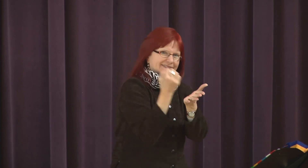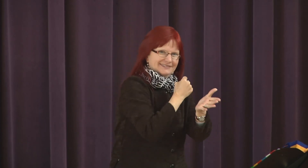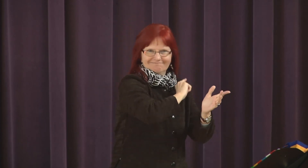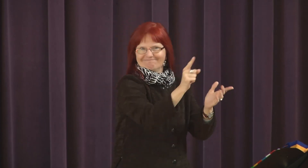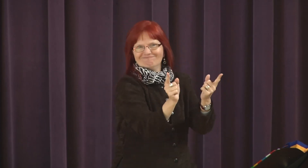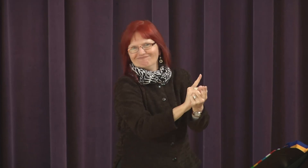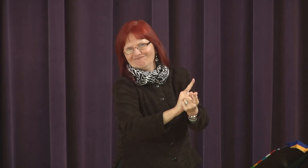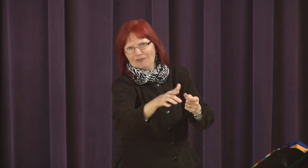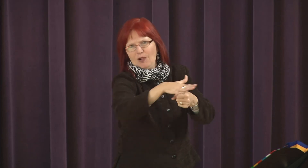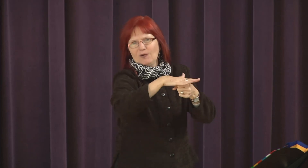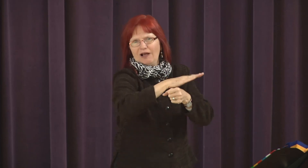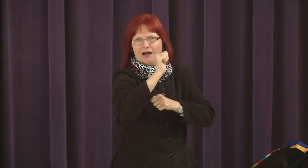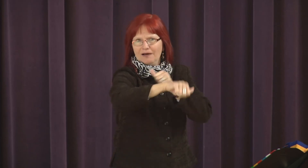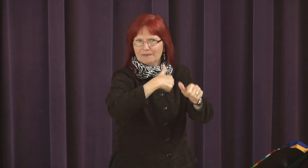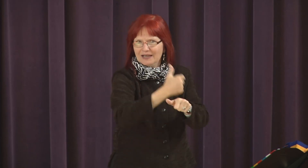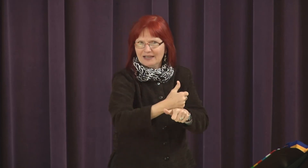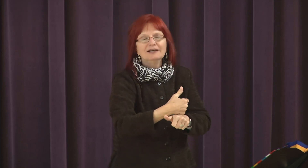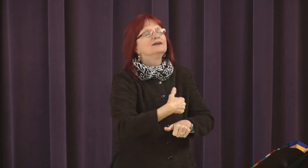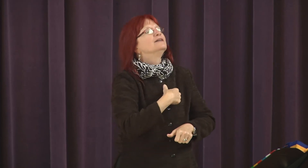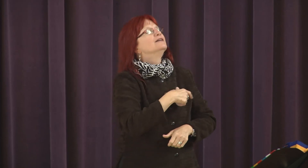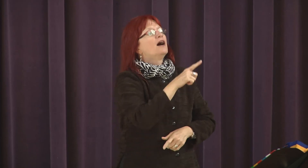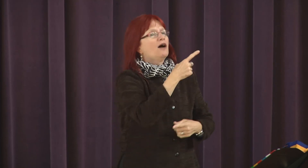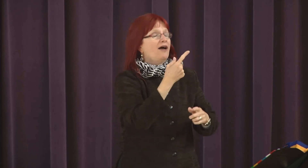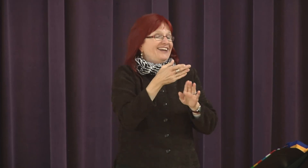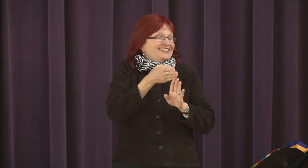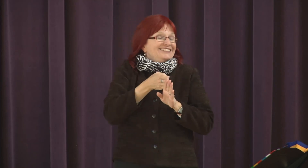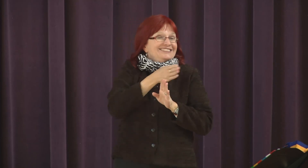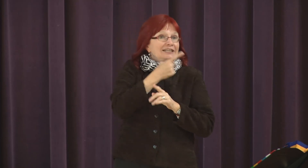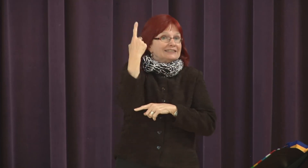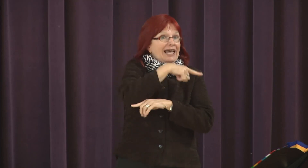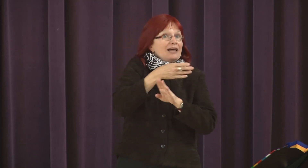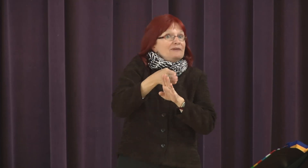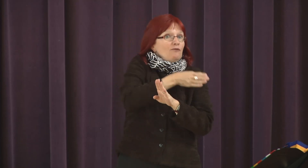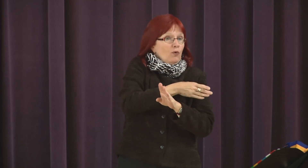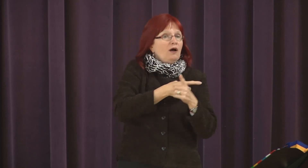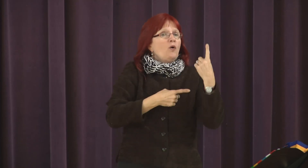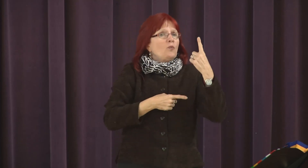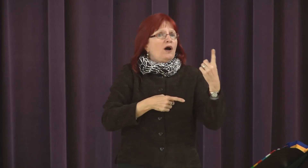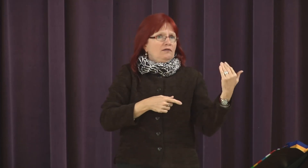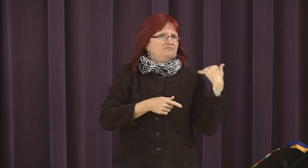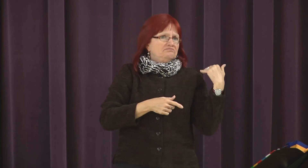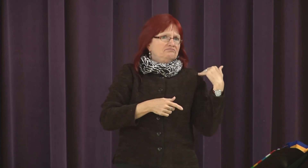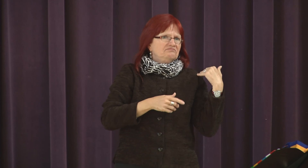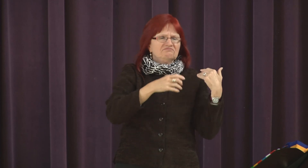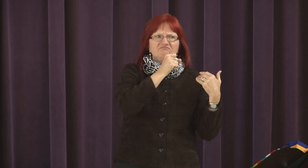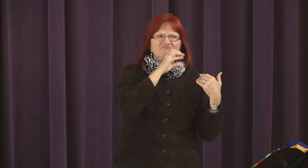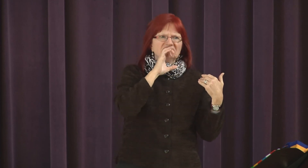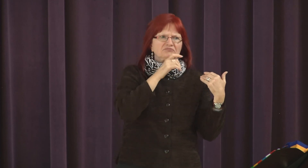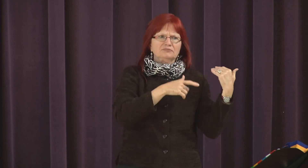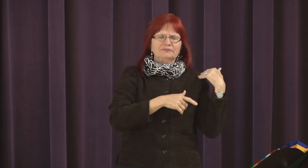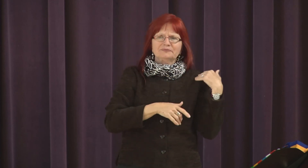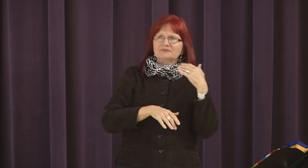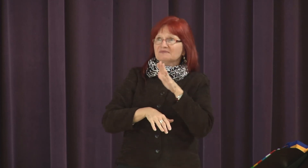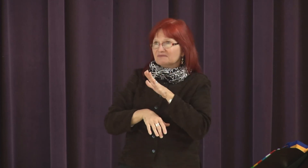I thought I would take the opportunity to meet the local alumni. And the day before that event, someone asked